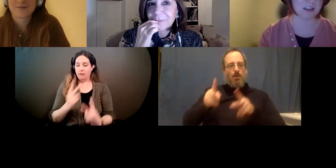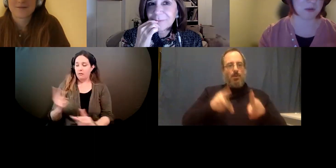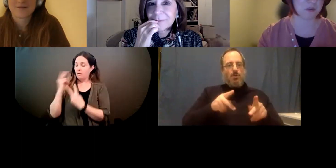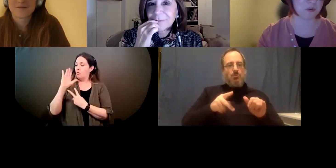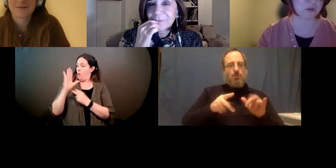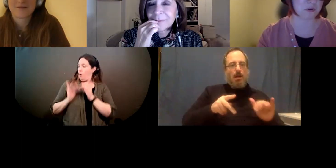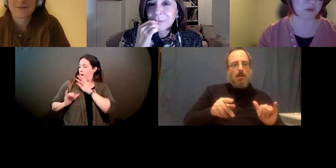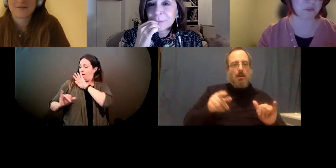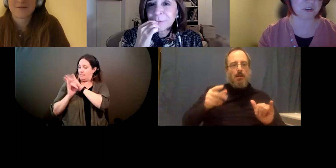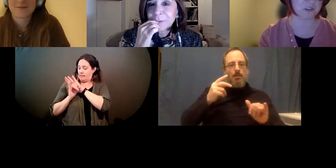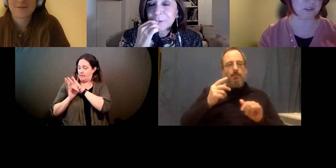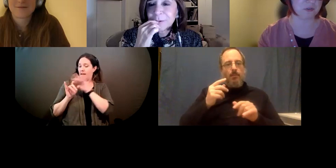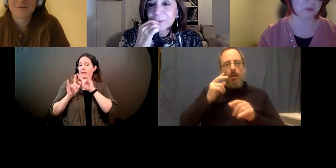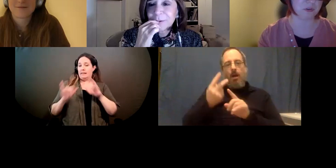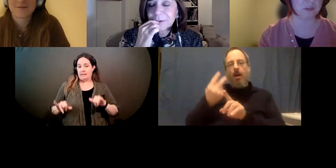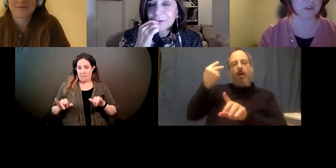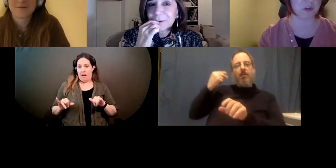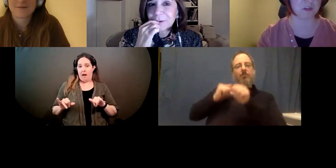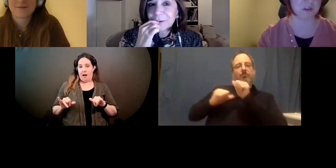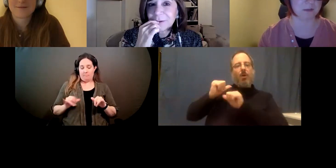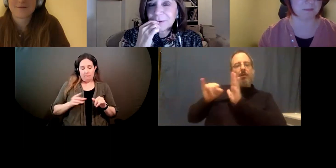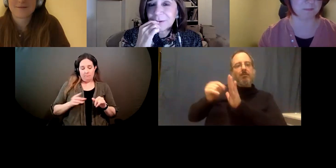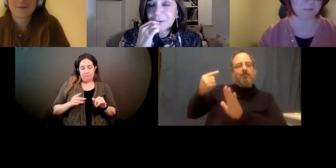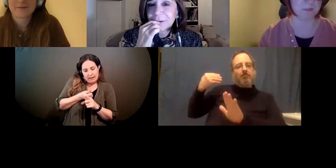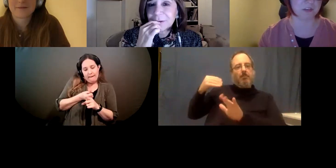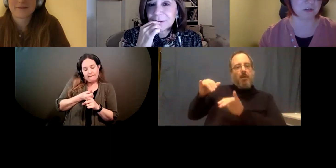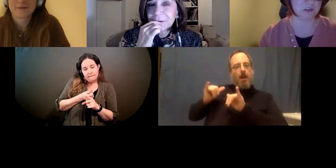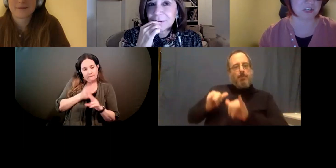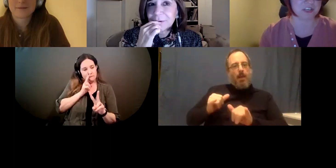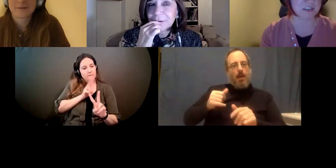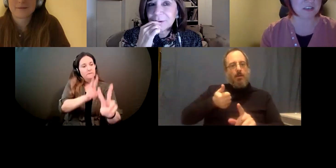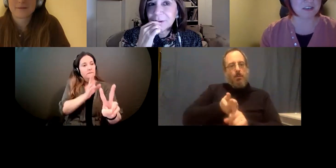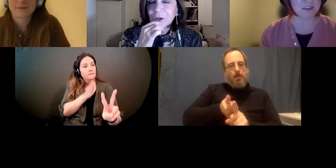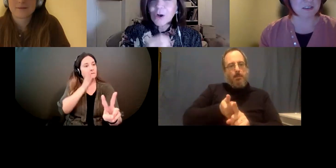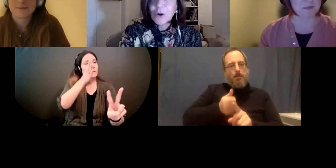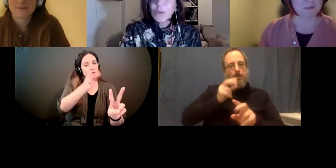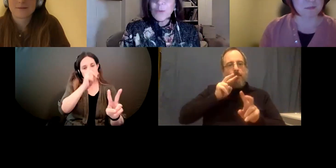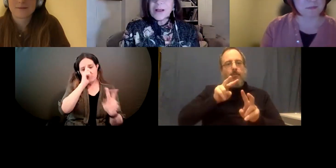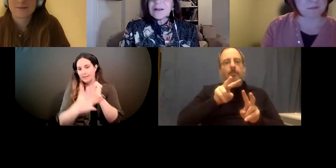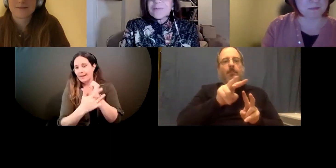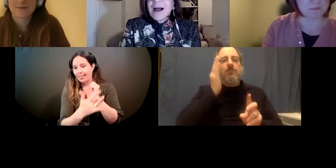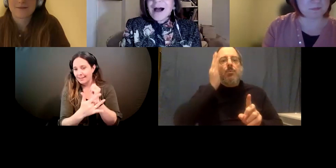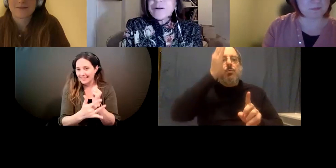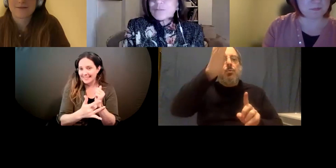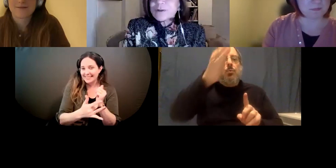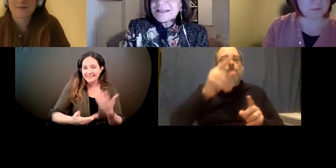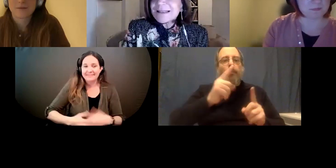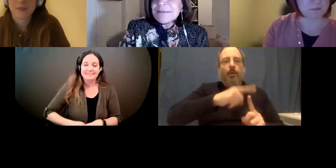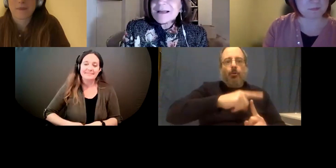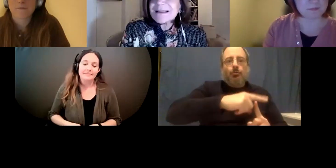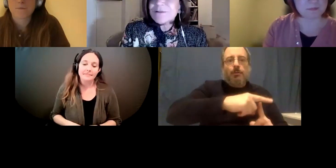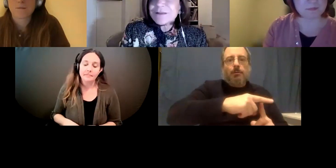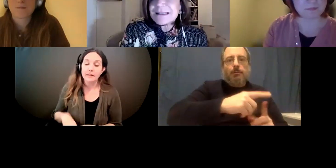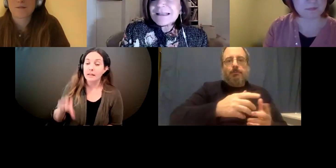and the one who focuses on technology. Well, I don't really